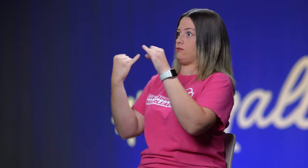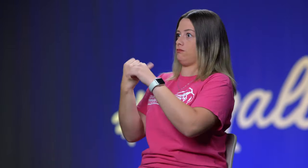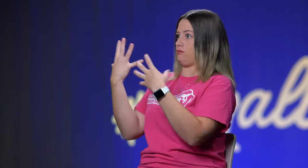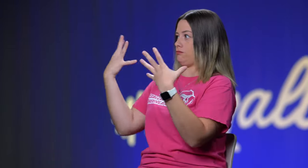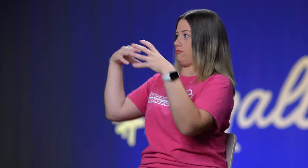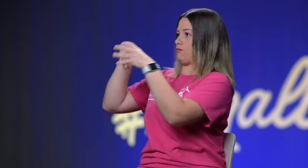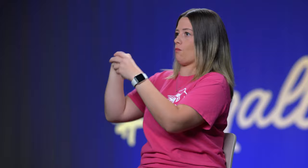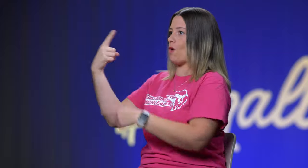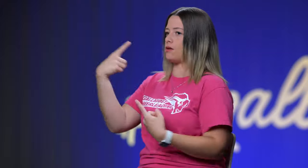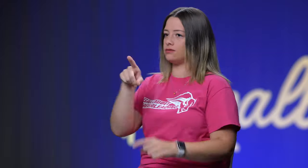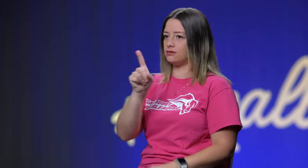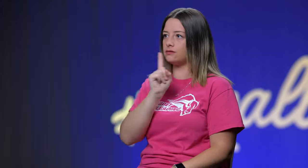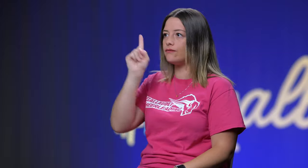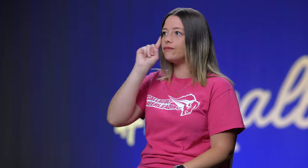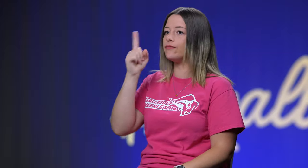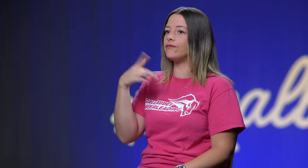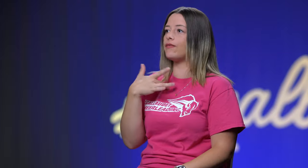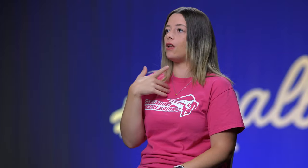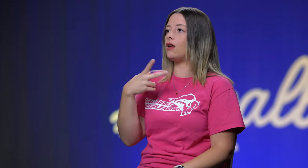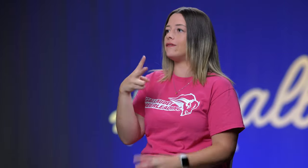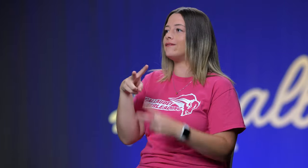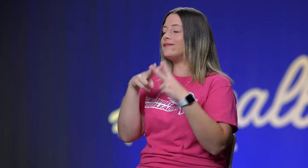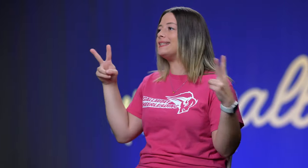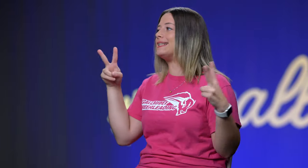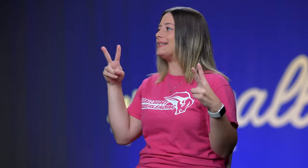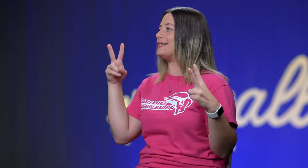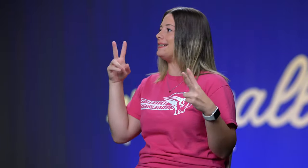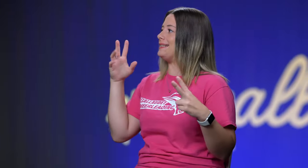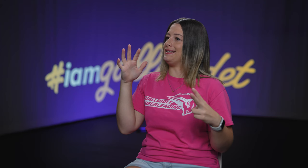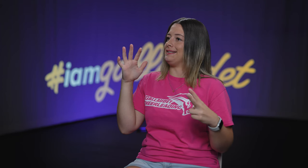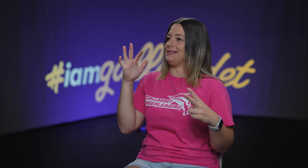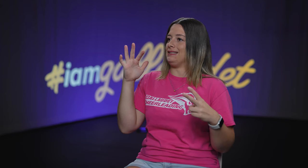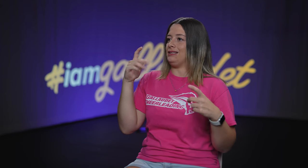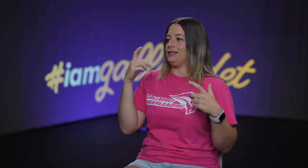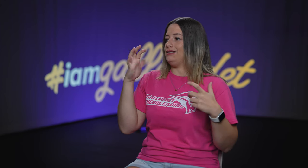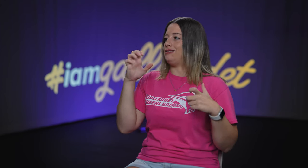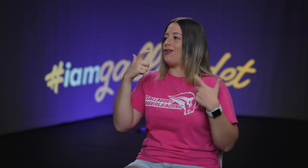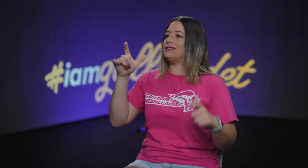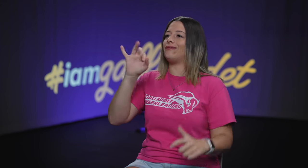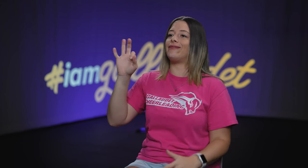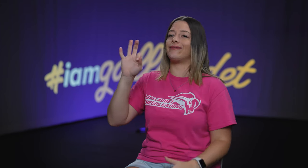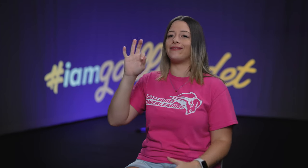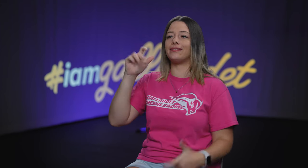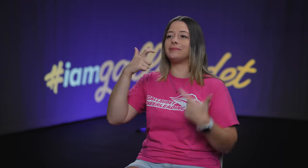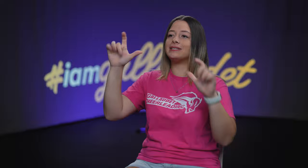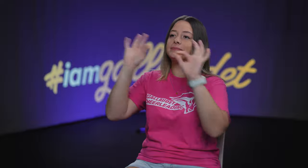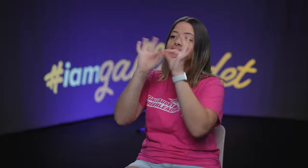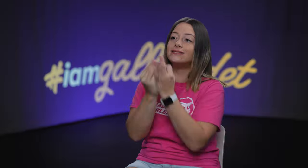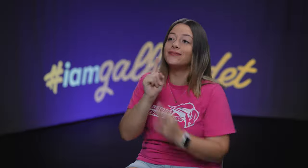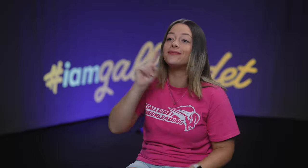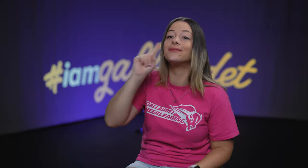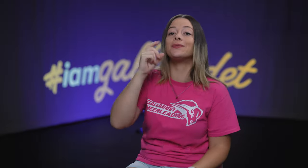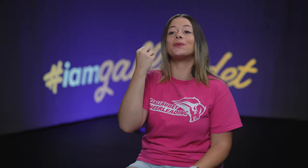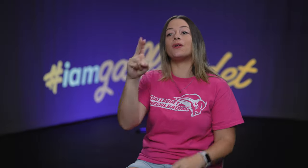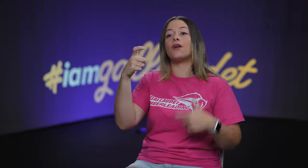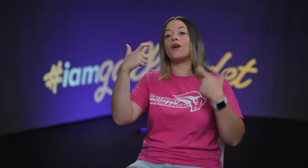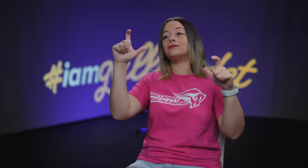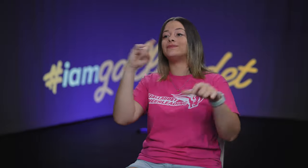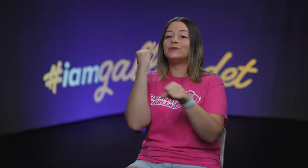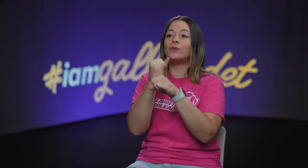the international students that attend. With Gallaudet, I viewed it as a place with a large number of students who have large deaf families or went to larger